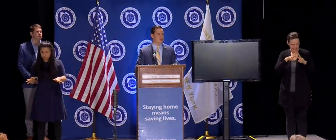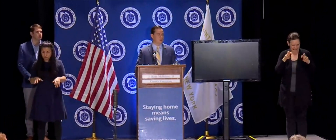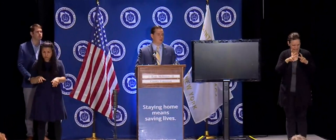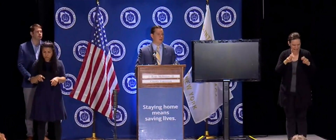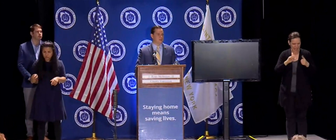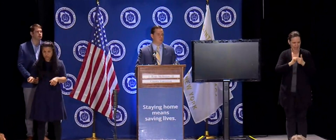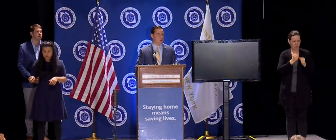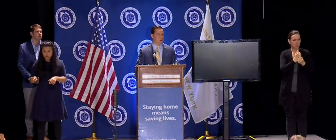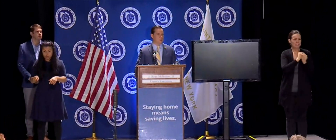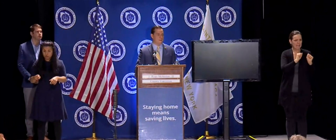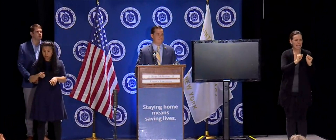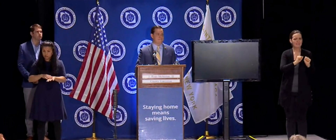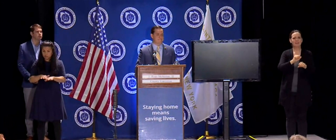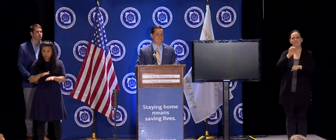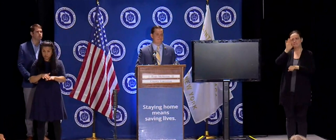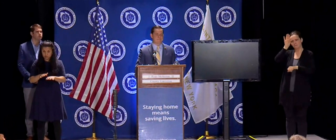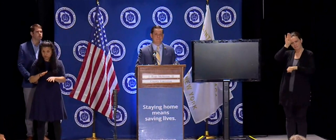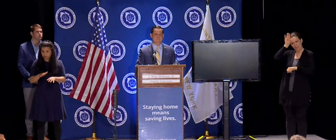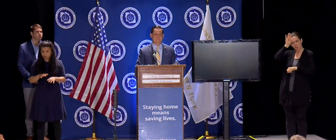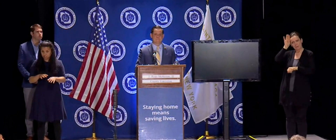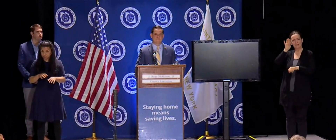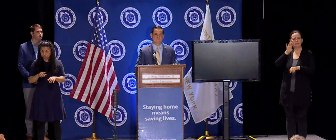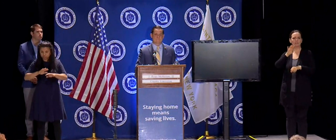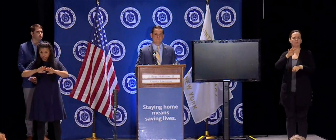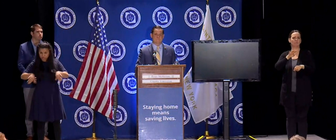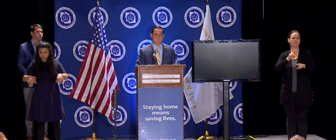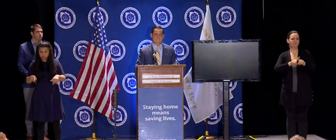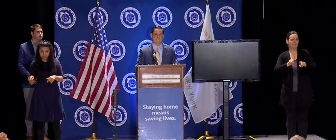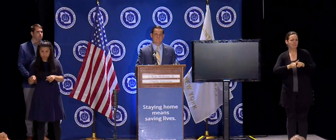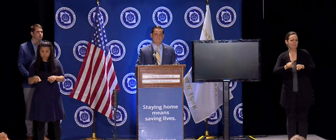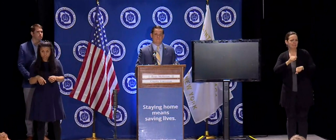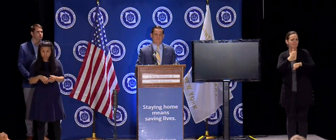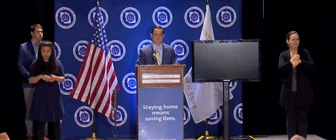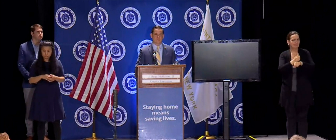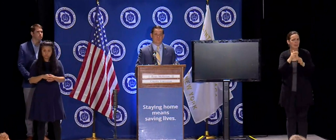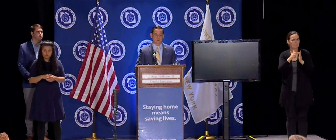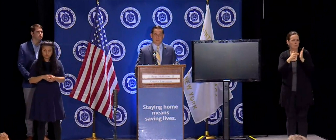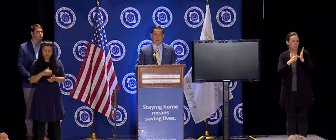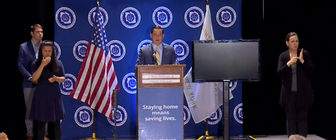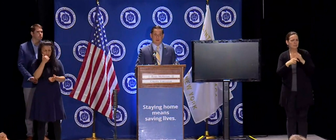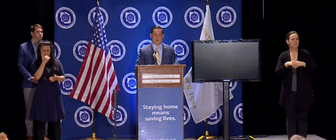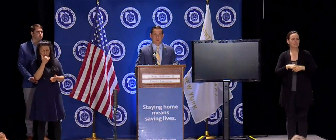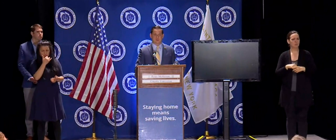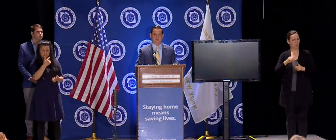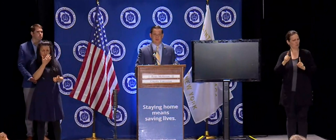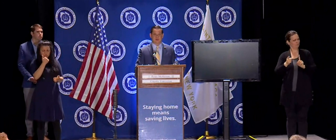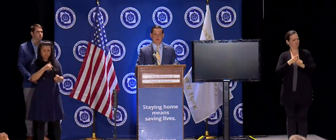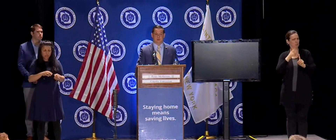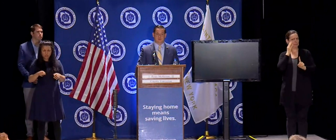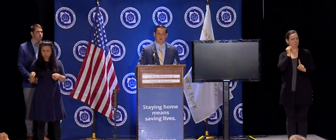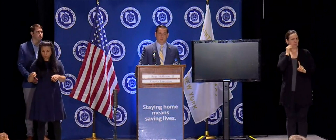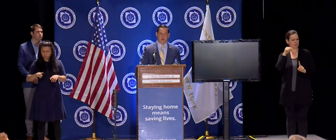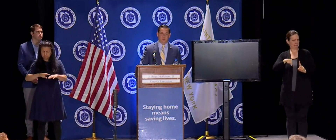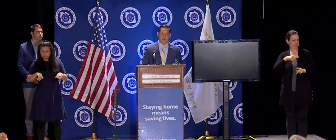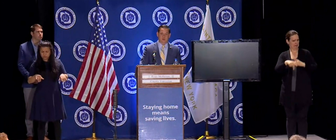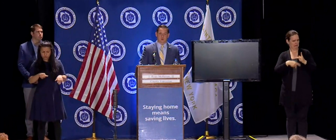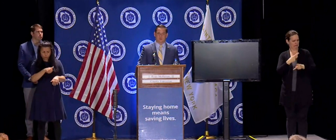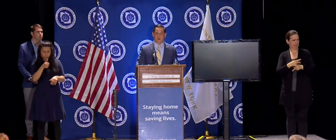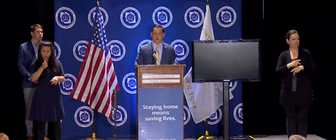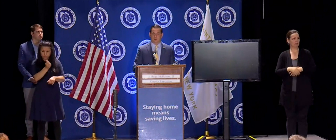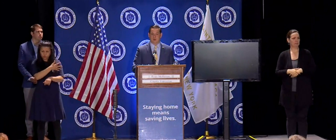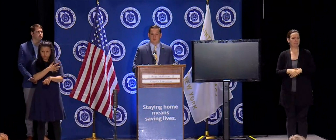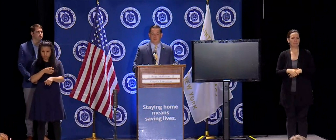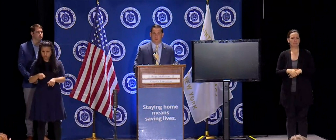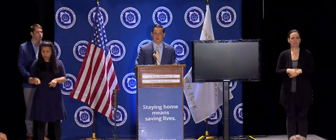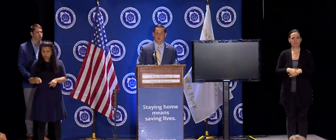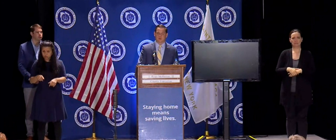today like this building. Would you elaborate on that, how unique this is? I mean, that's 3.8 million square